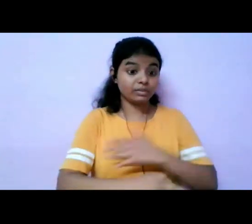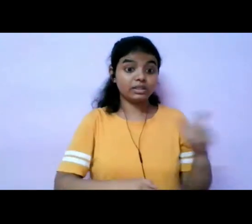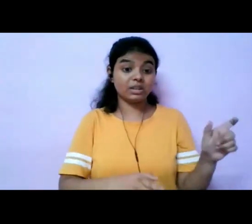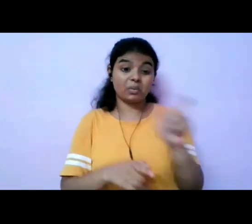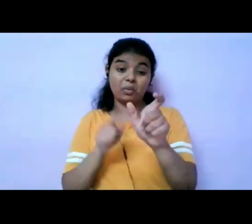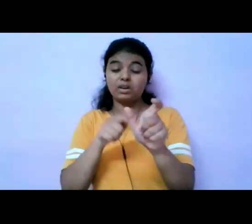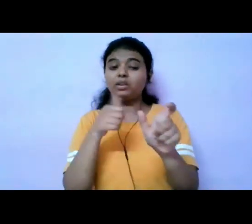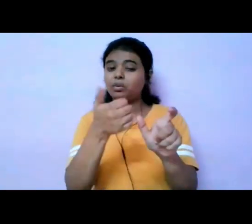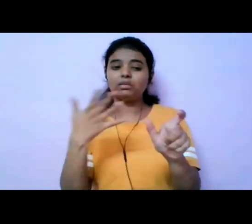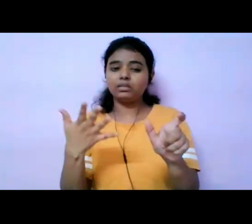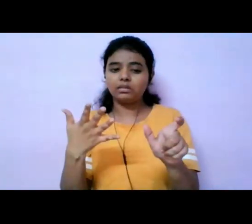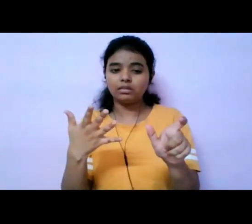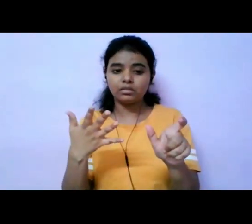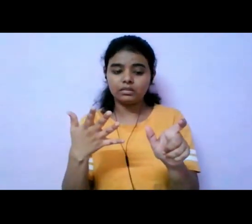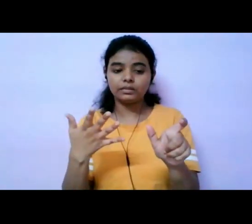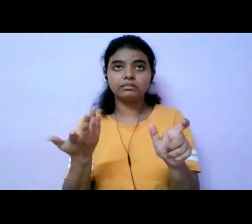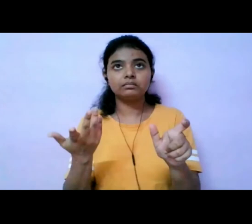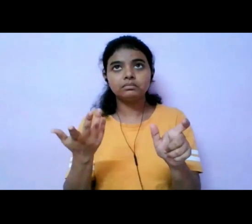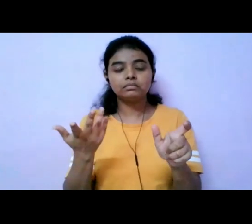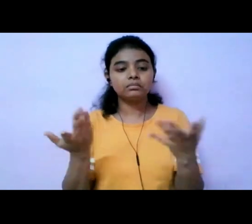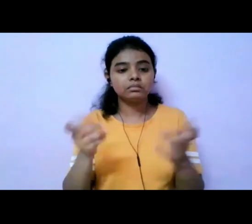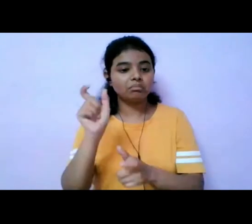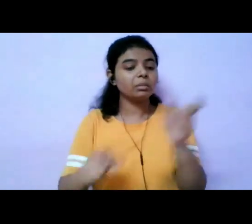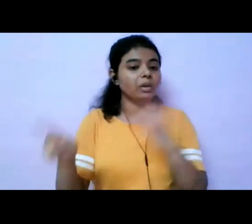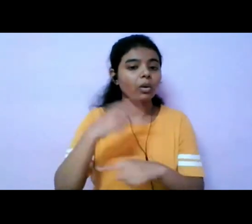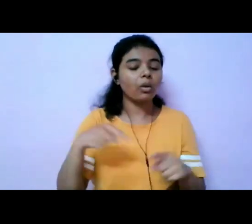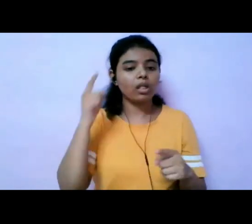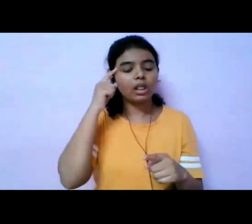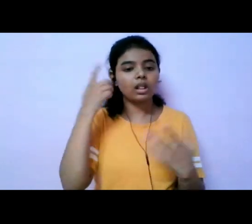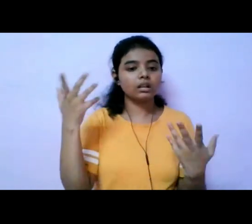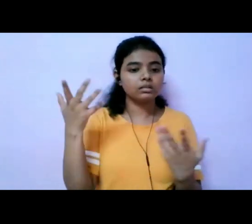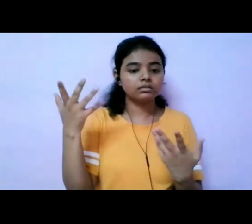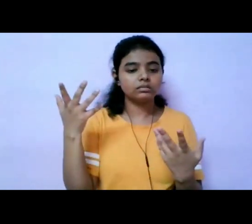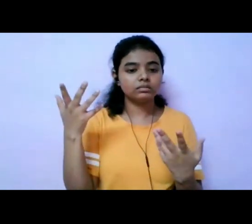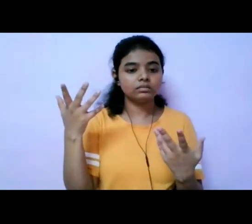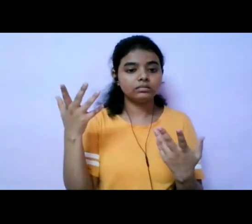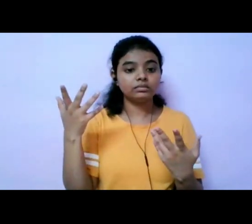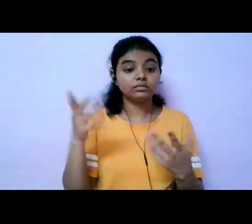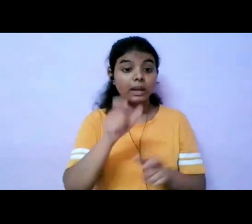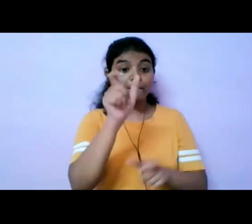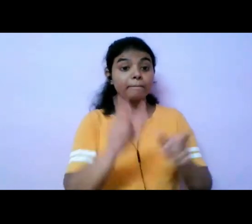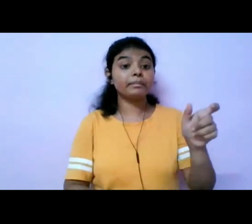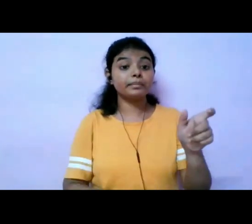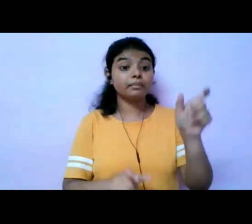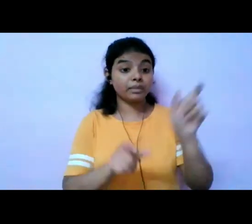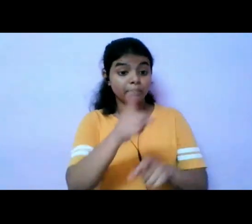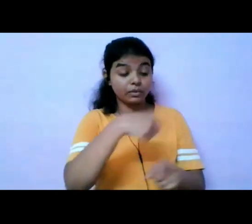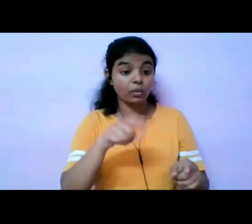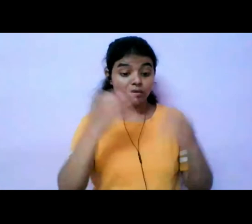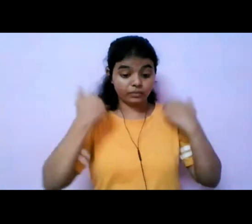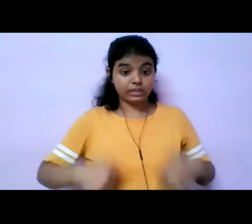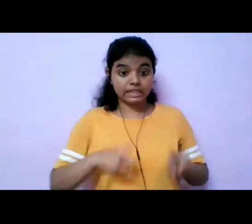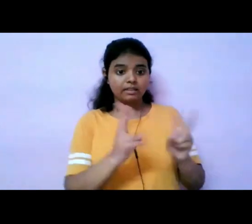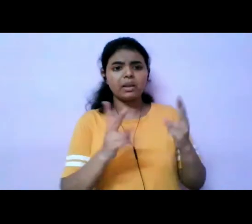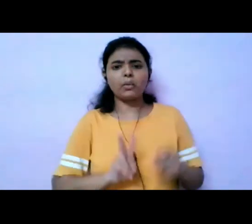It convinces people that people who are physically different have no value. That's